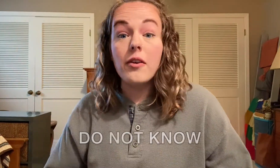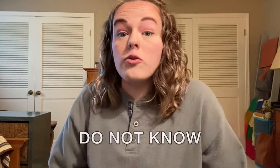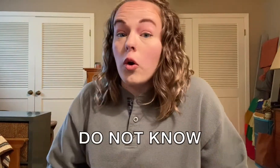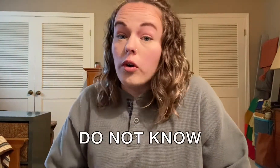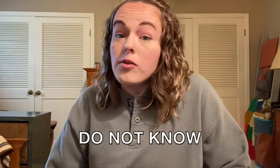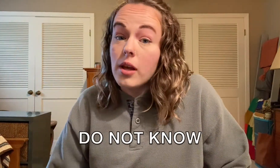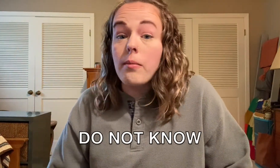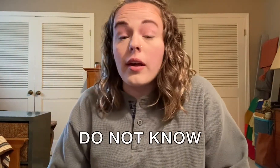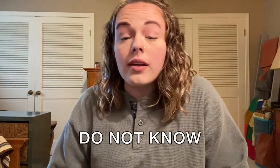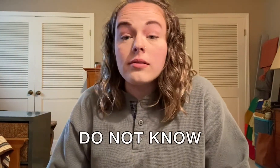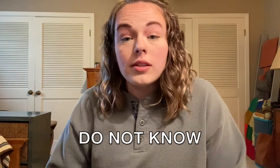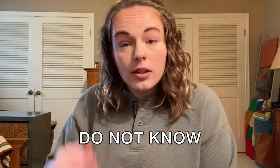don't know something,